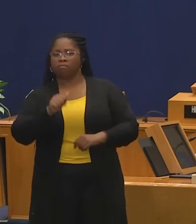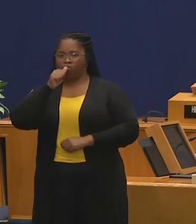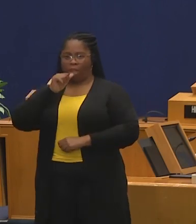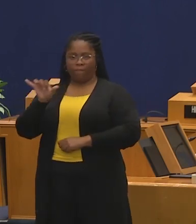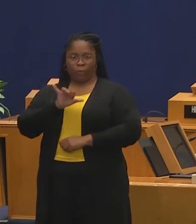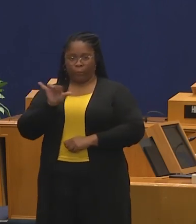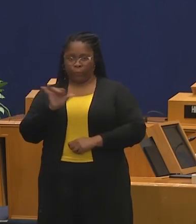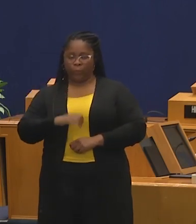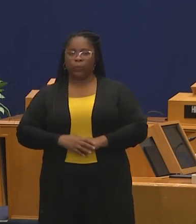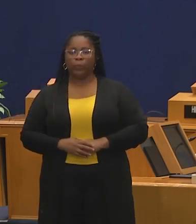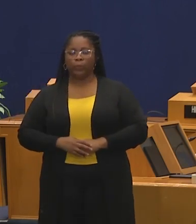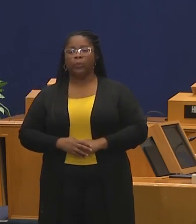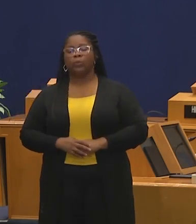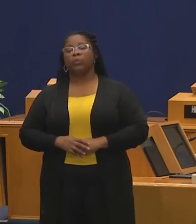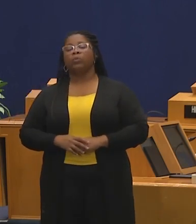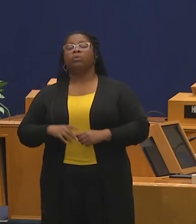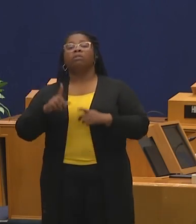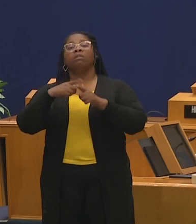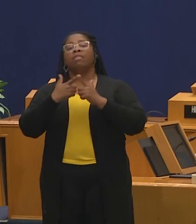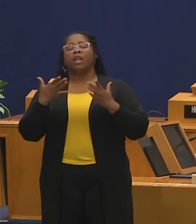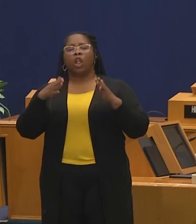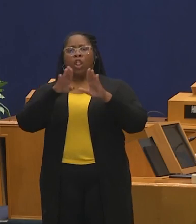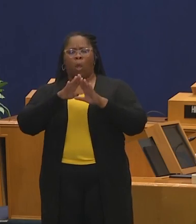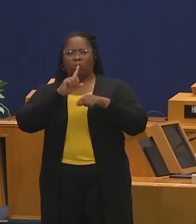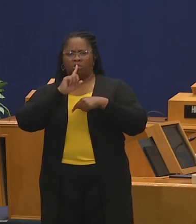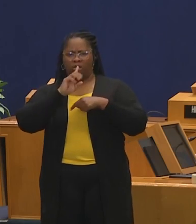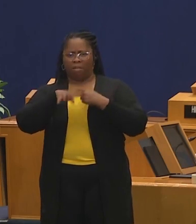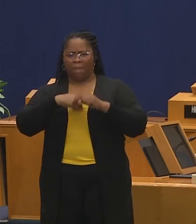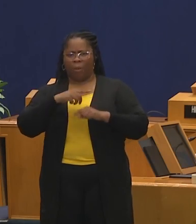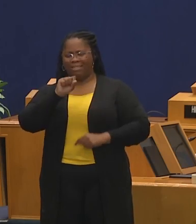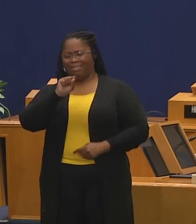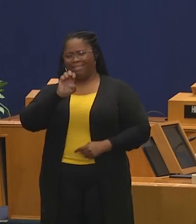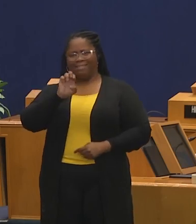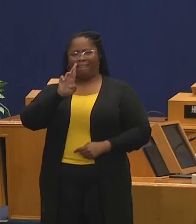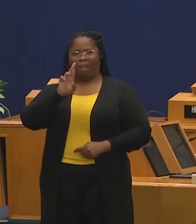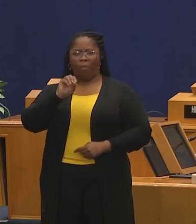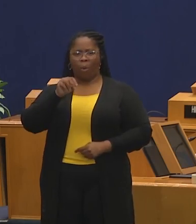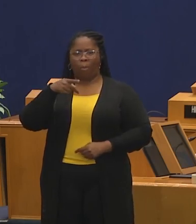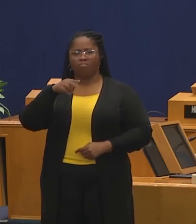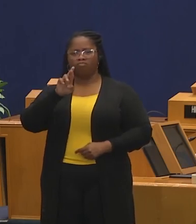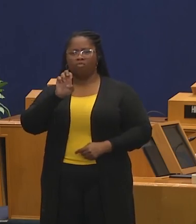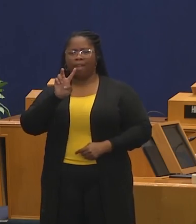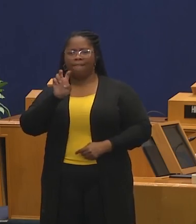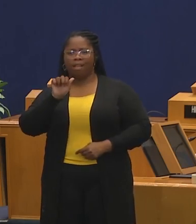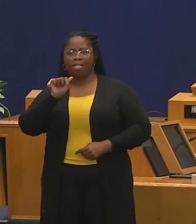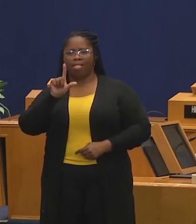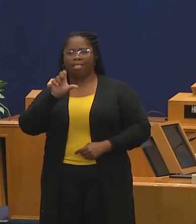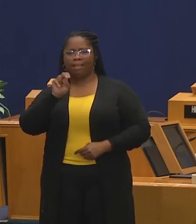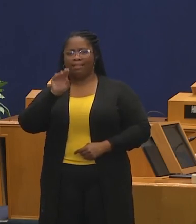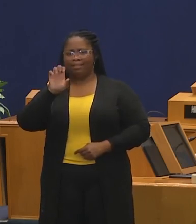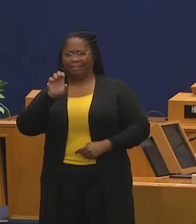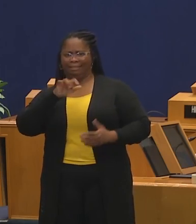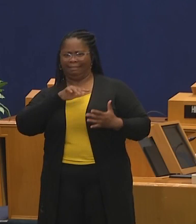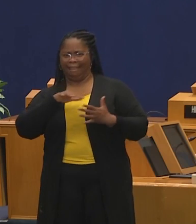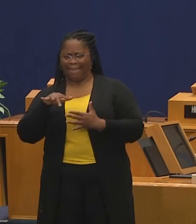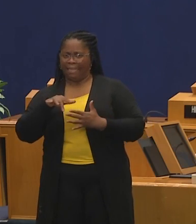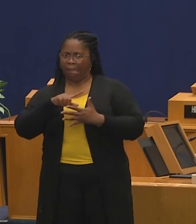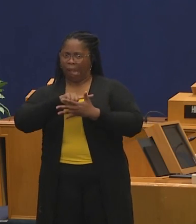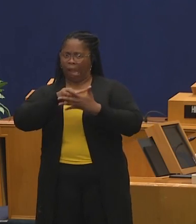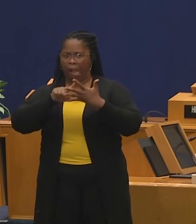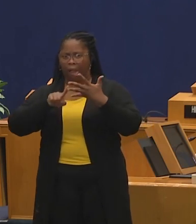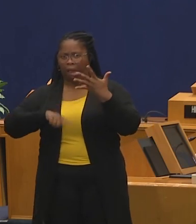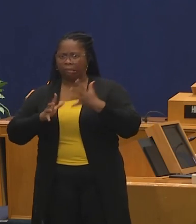close just with a brief explanation of the seroprevalence study that began today. So I have a lot, so I'm going to try to